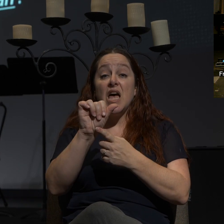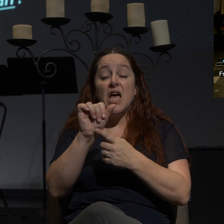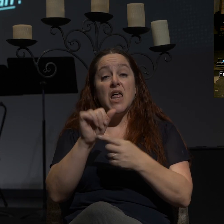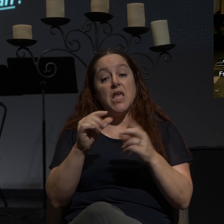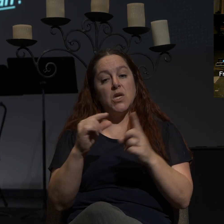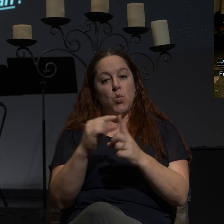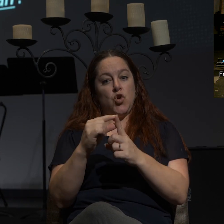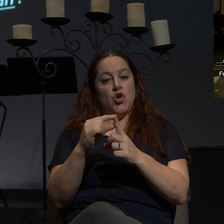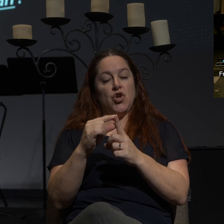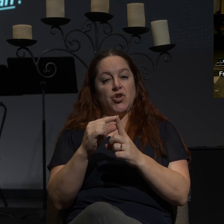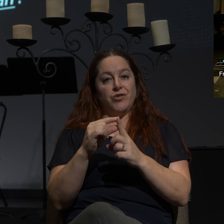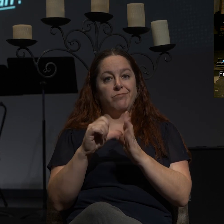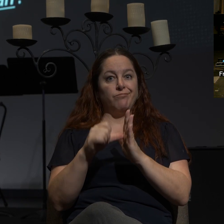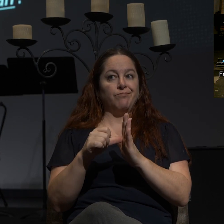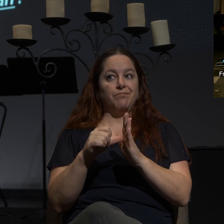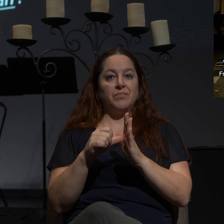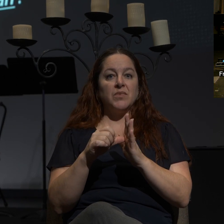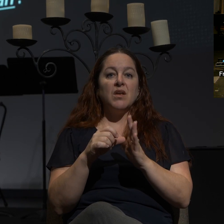most